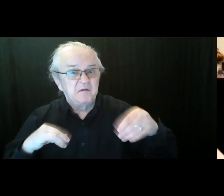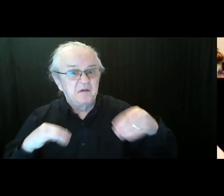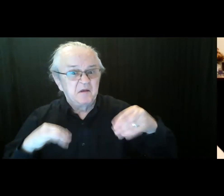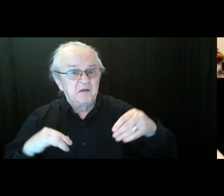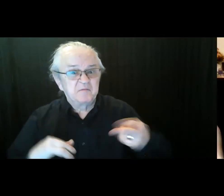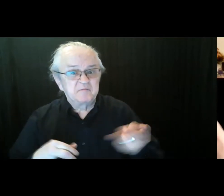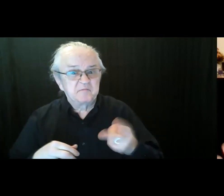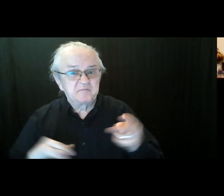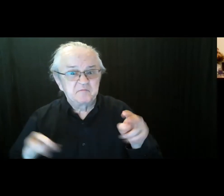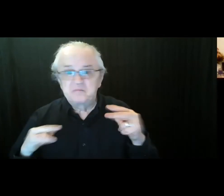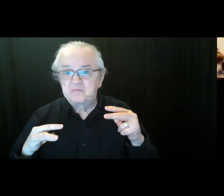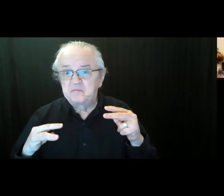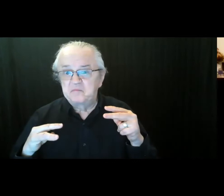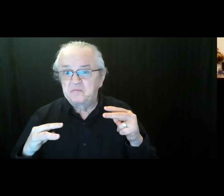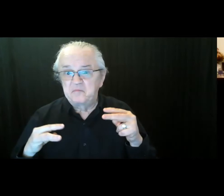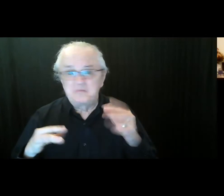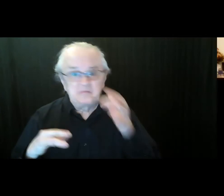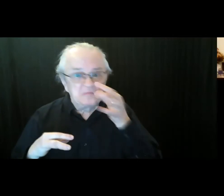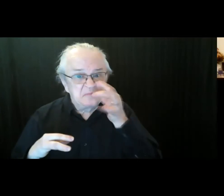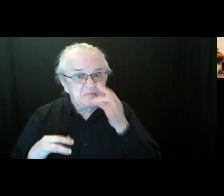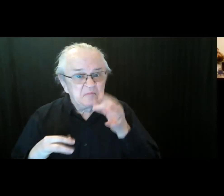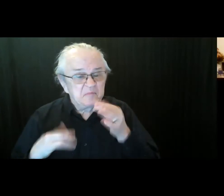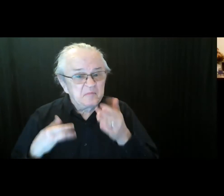just 2 miles from the church. They